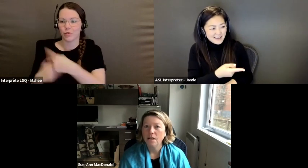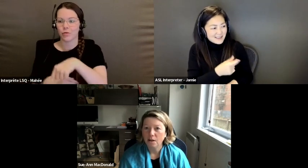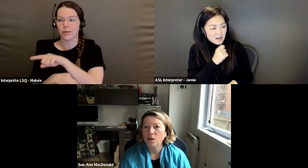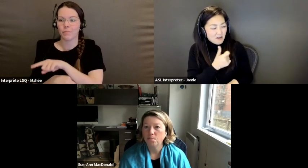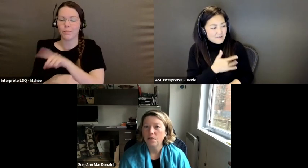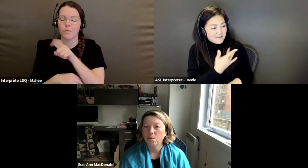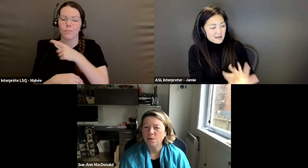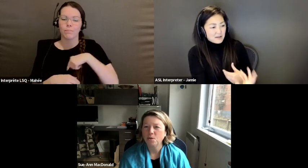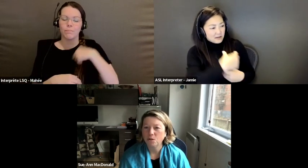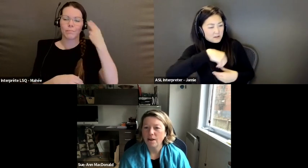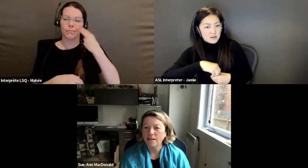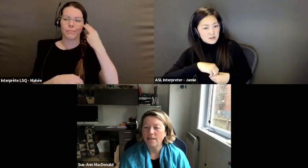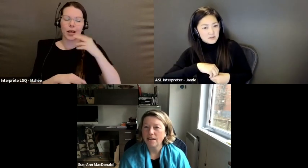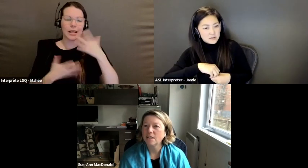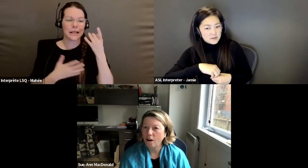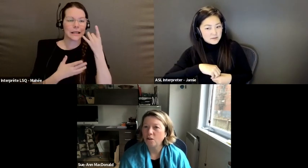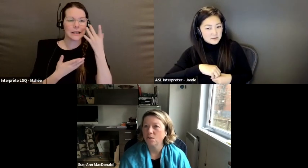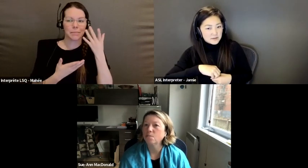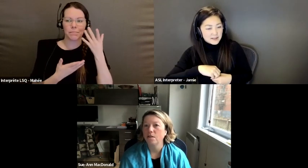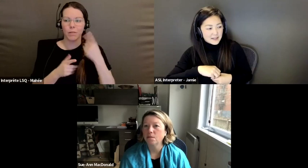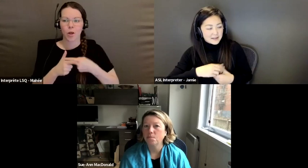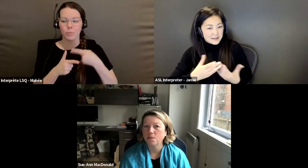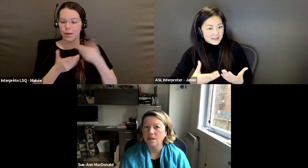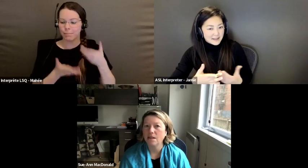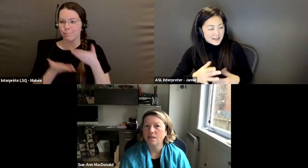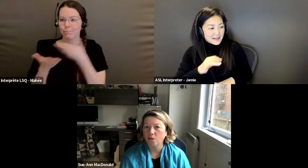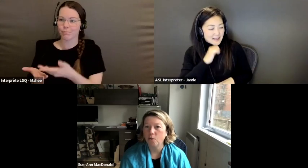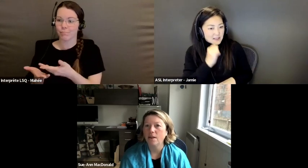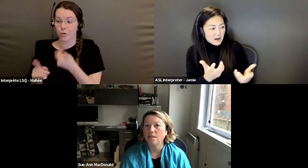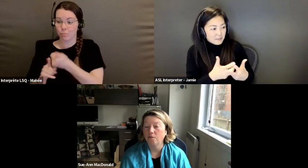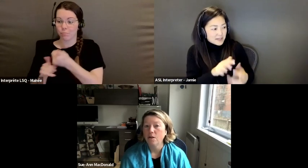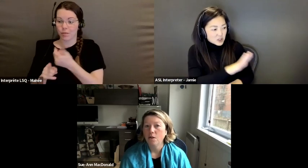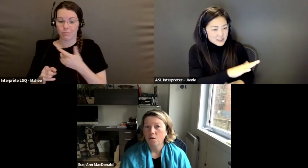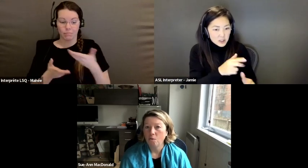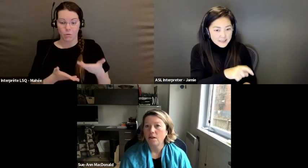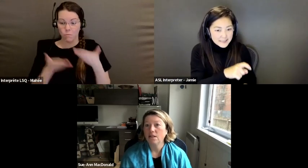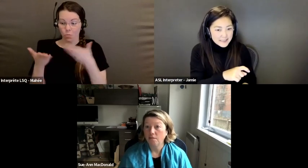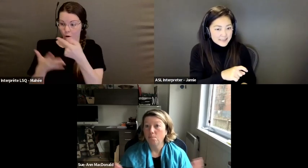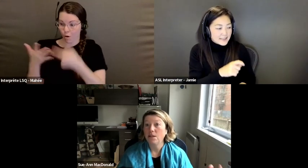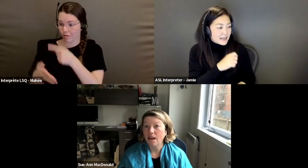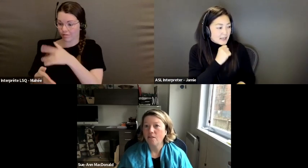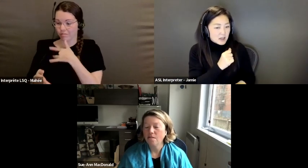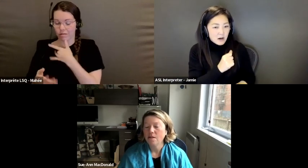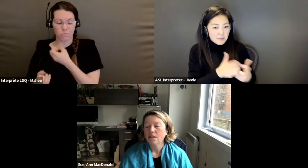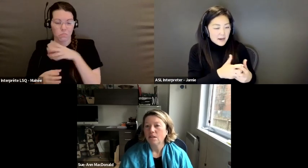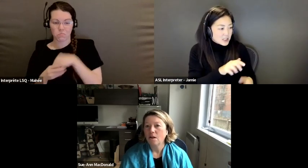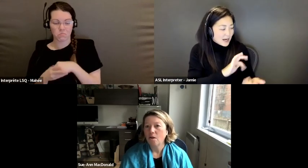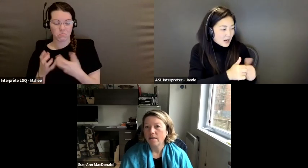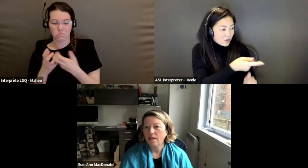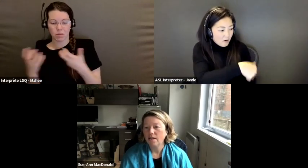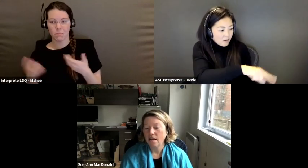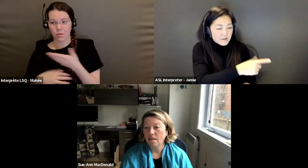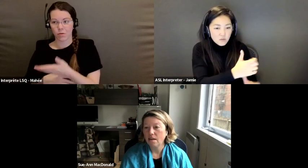included in what's being proposed, right? And that it's not corresponding to people's needs and their ways of wanting to live and be together.